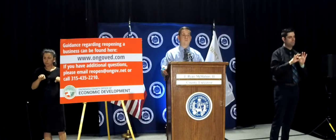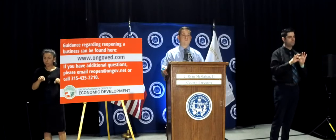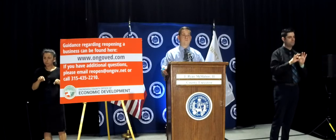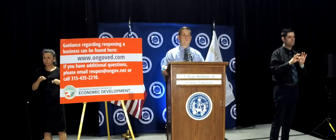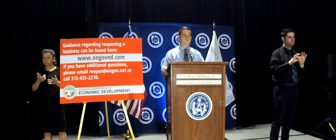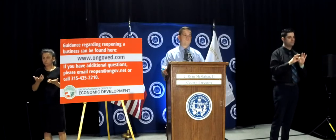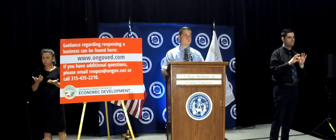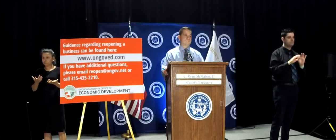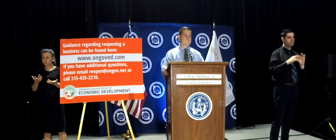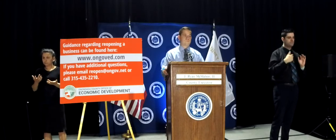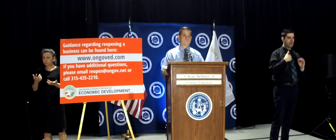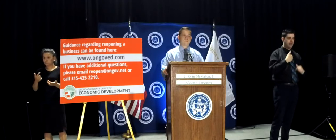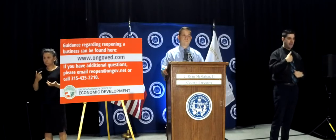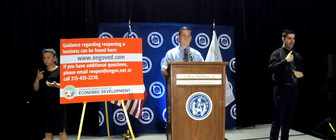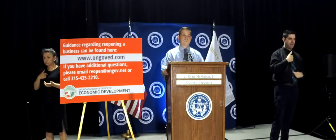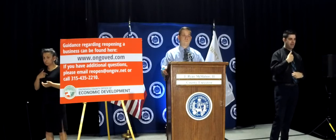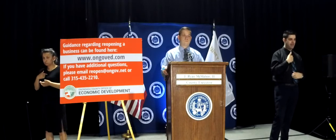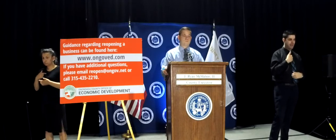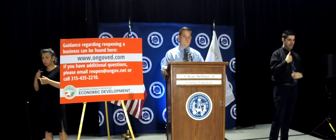Sunday.